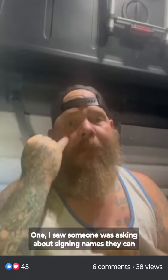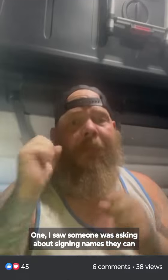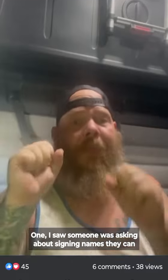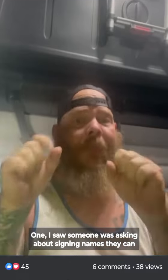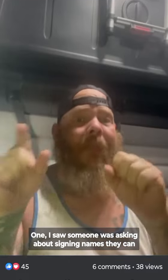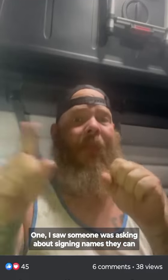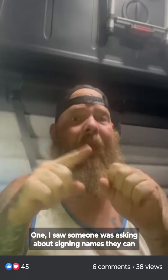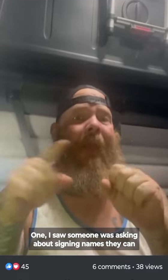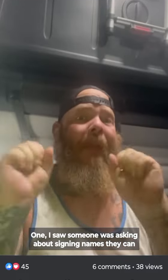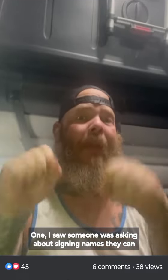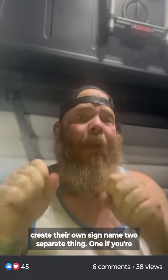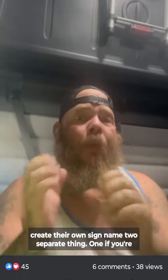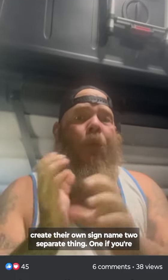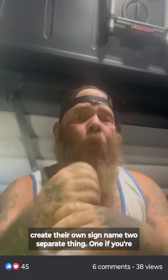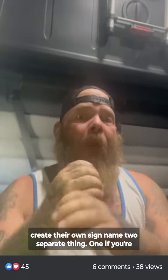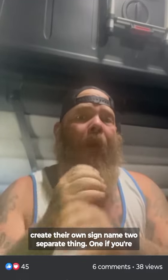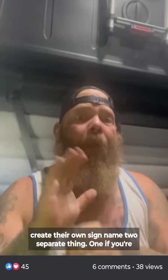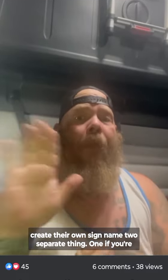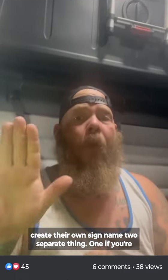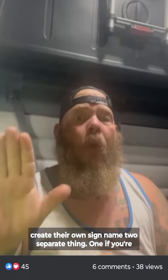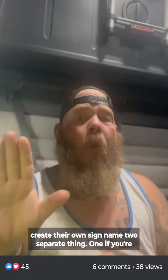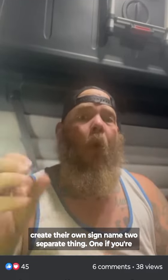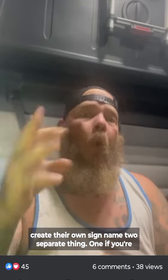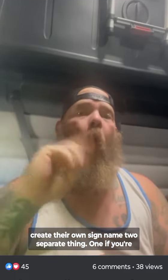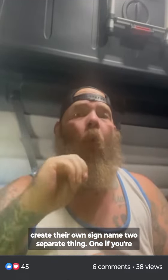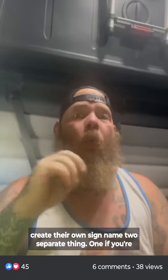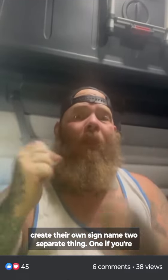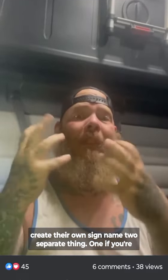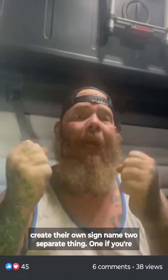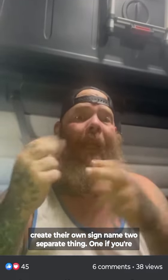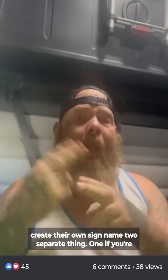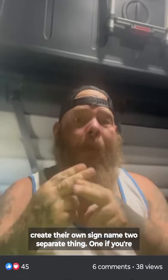They can create their own sign name.